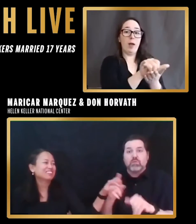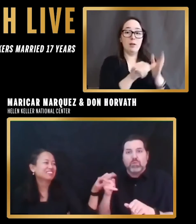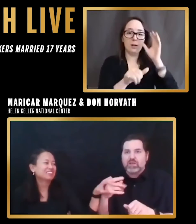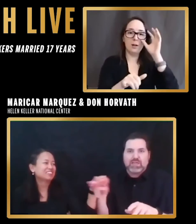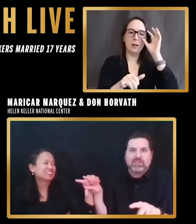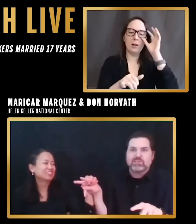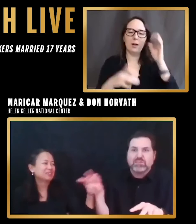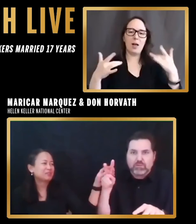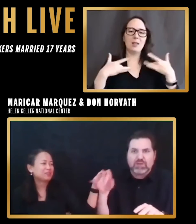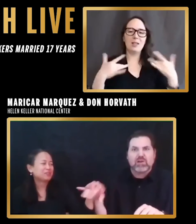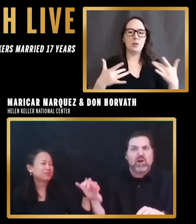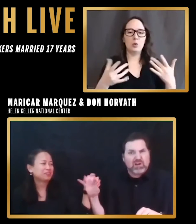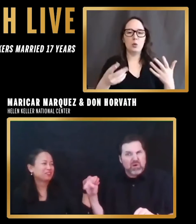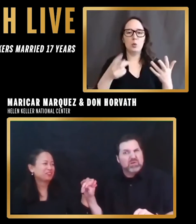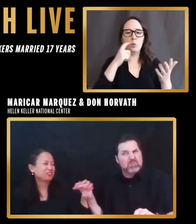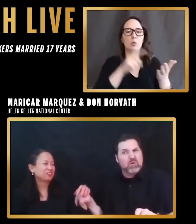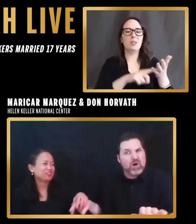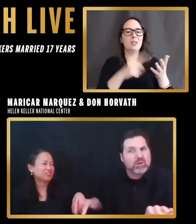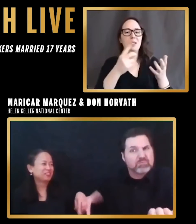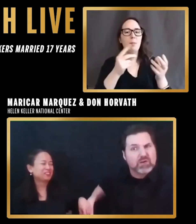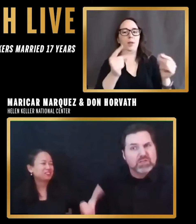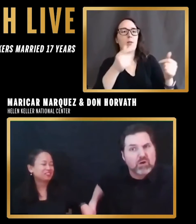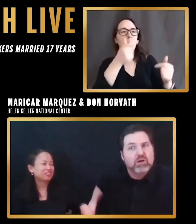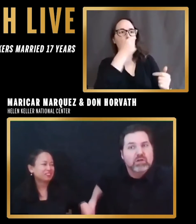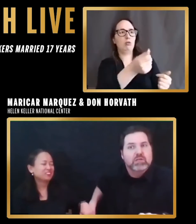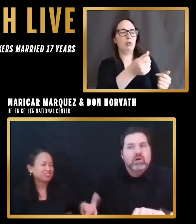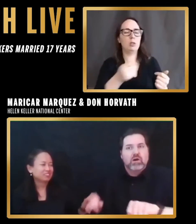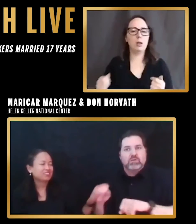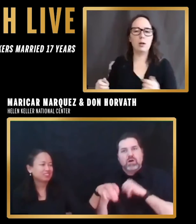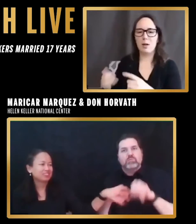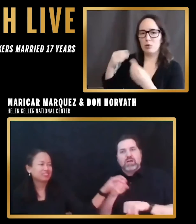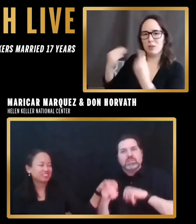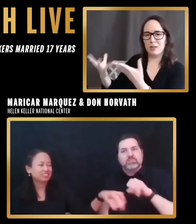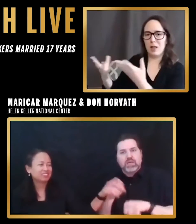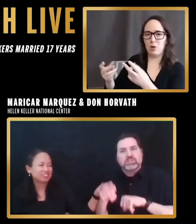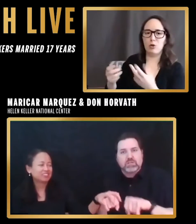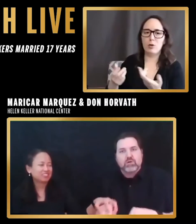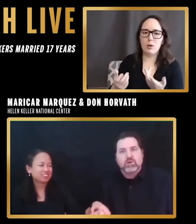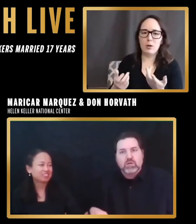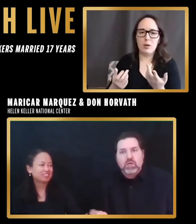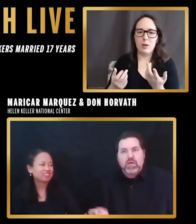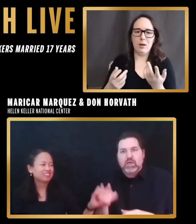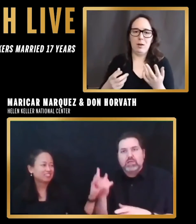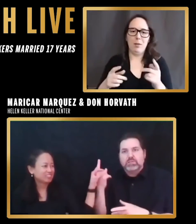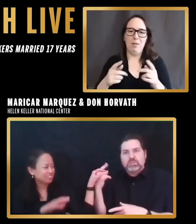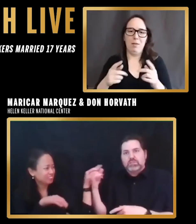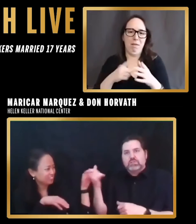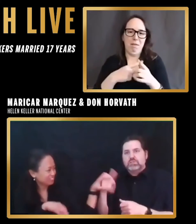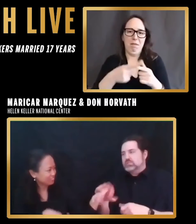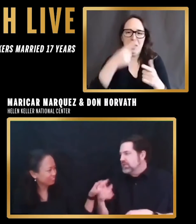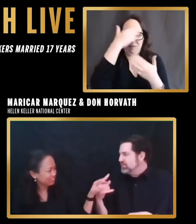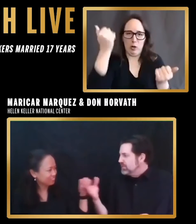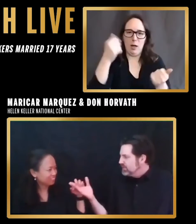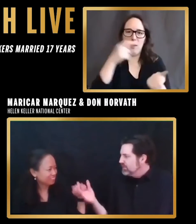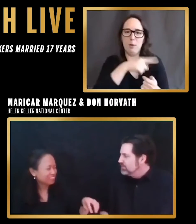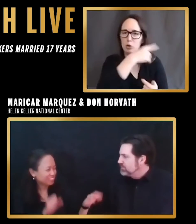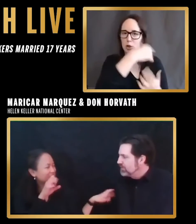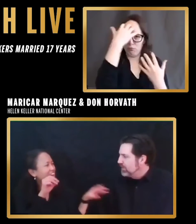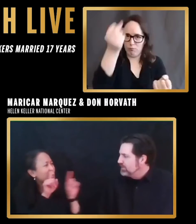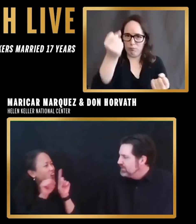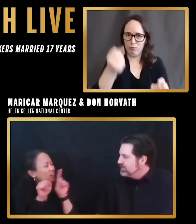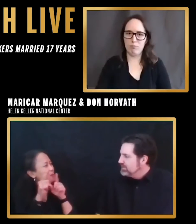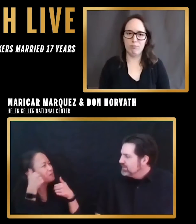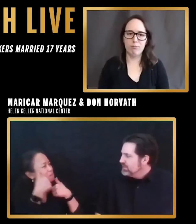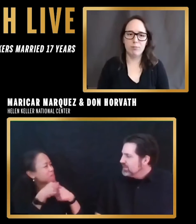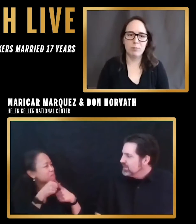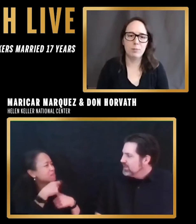up in the moment. Like I see something like a cocoa bar and I'm telling her while I'm riding a bicycle, and she'll tell me, yeah, Maricar.